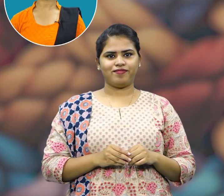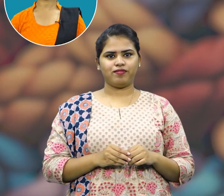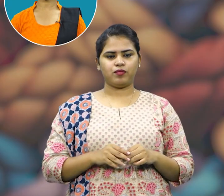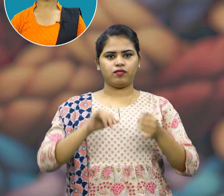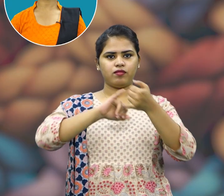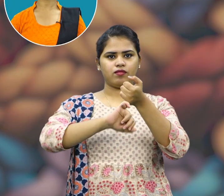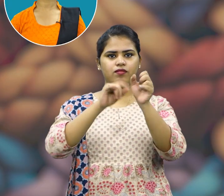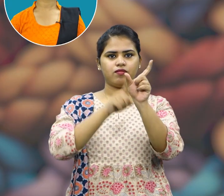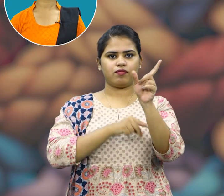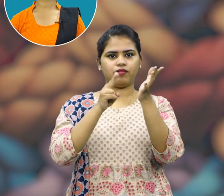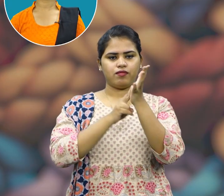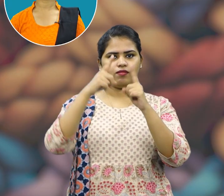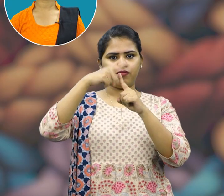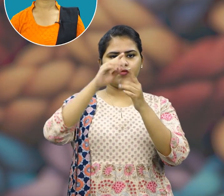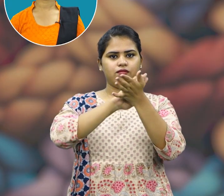synthetic fiber,